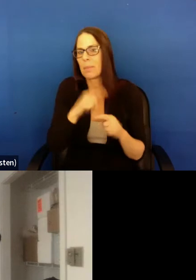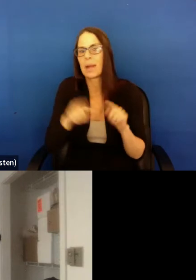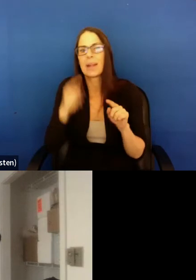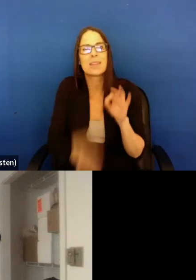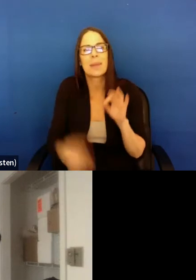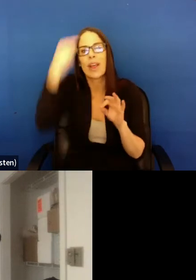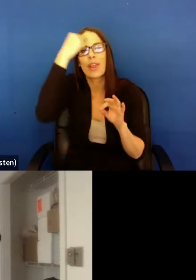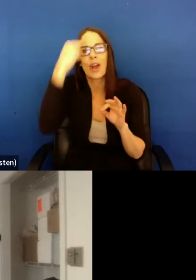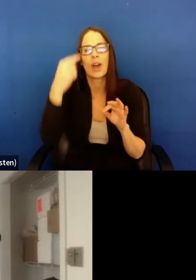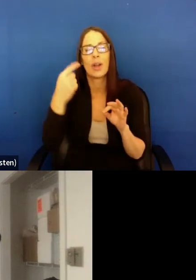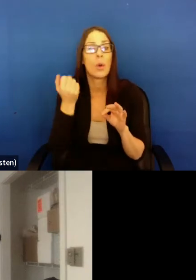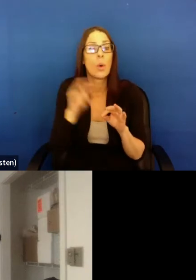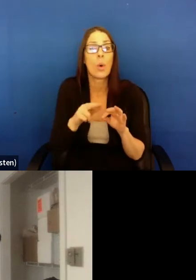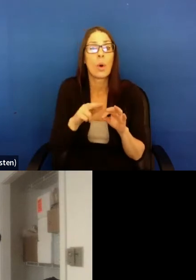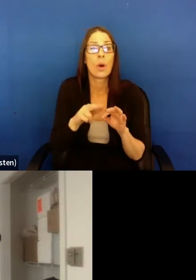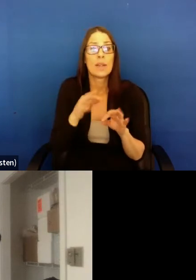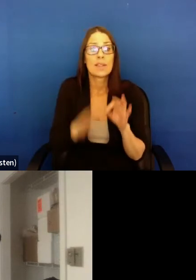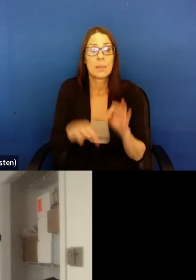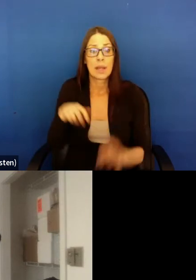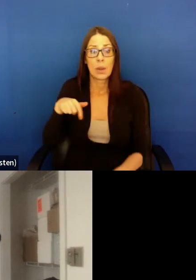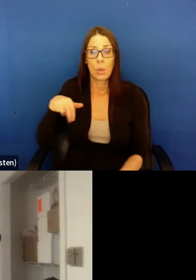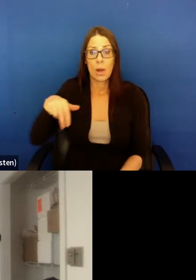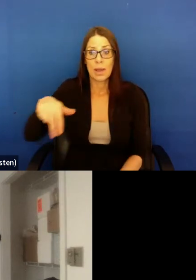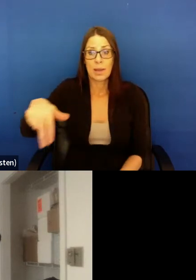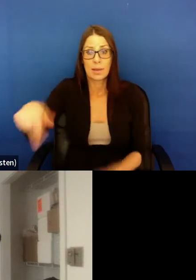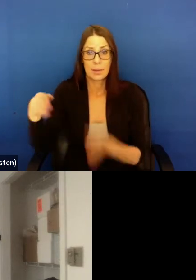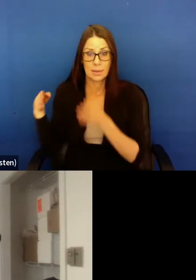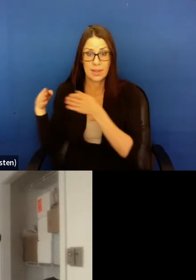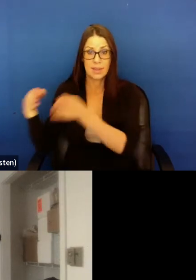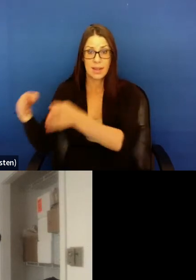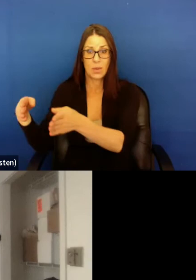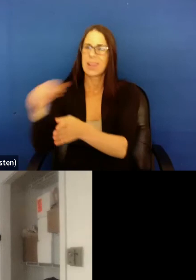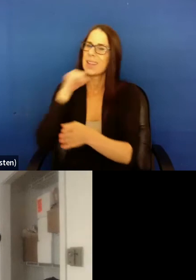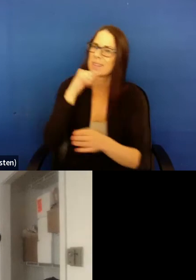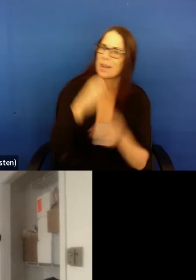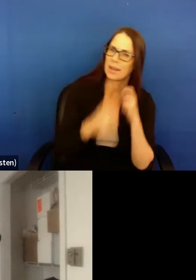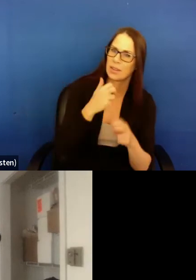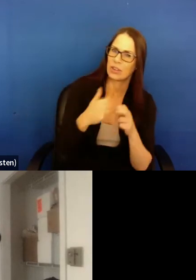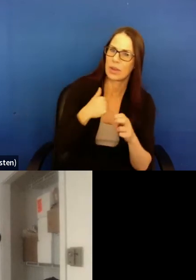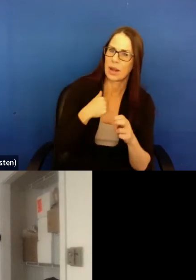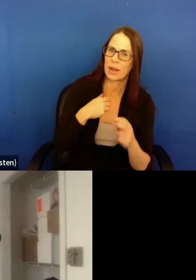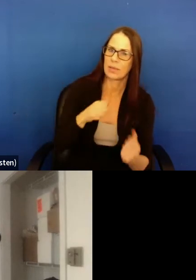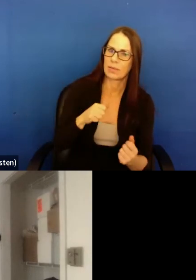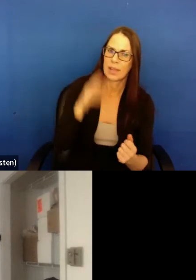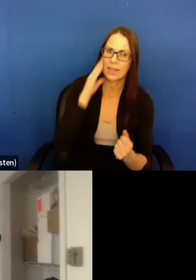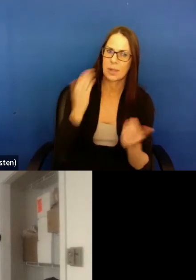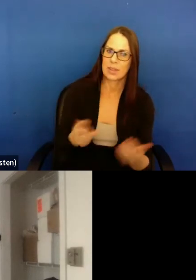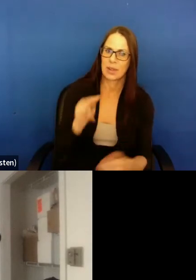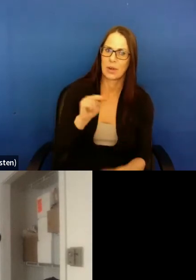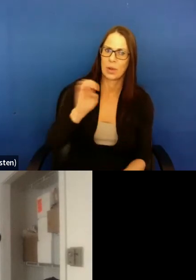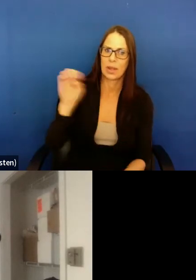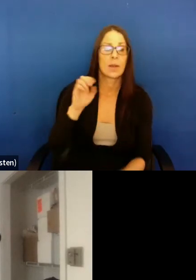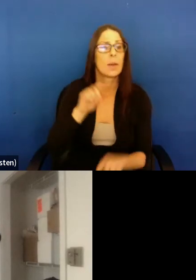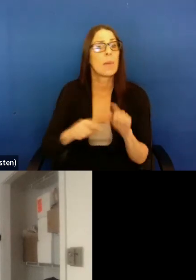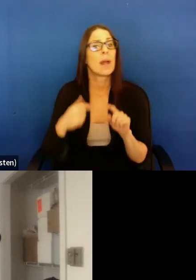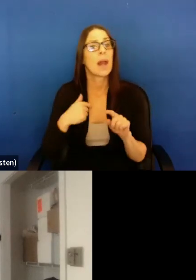even just walking down the sidewalk. I mean, it's not an issue I've come across at Northeastern, but a lot of times I could be walking and do you all know about